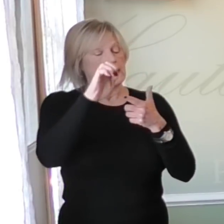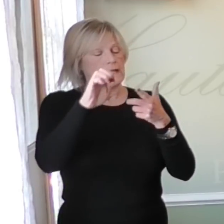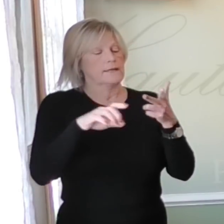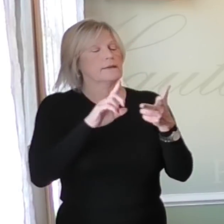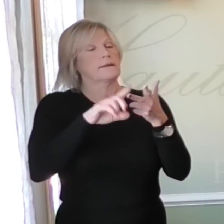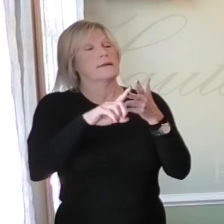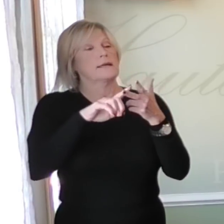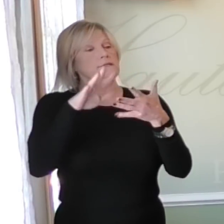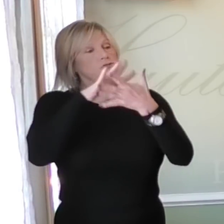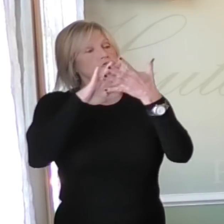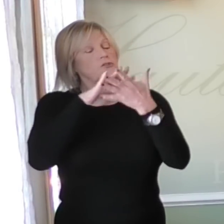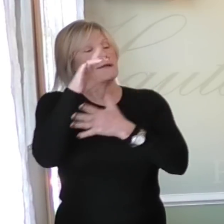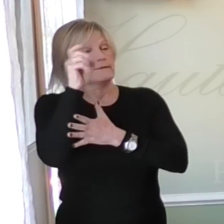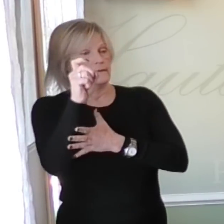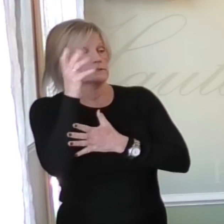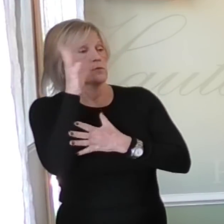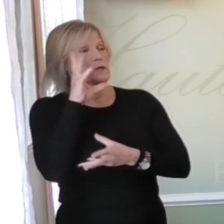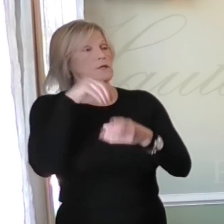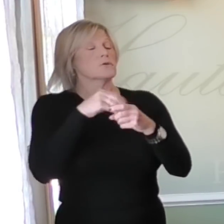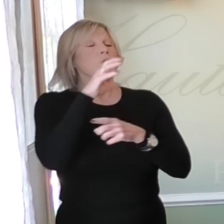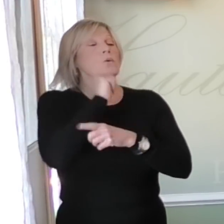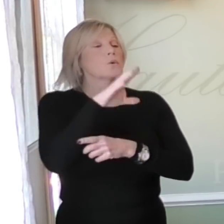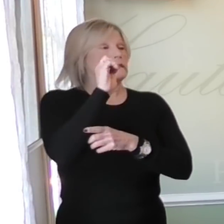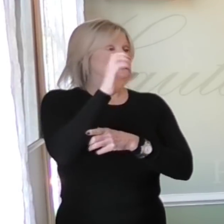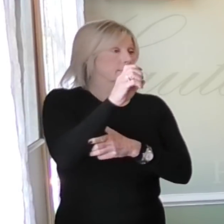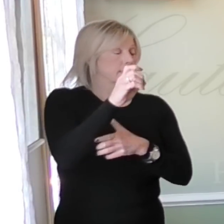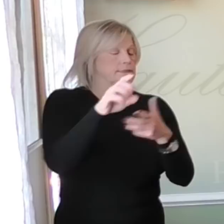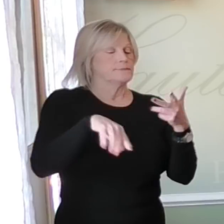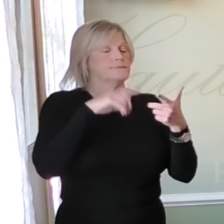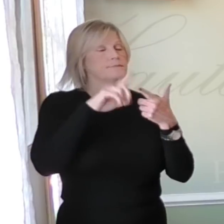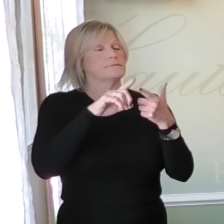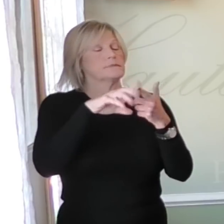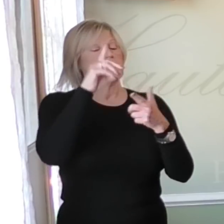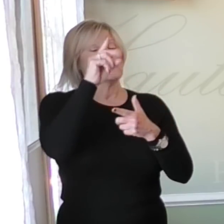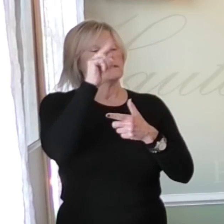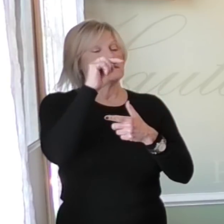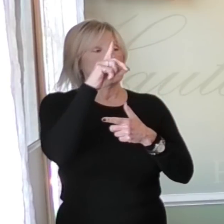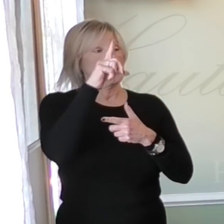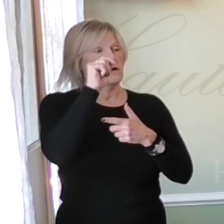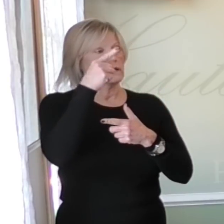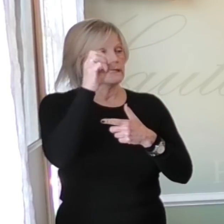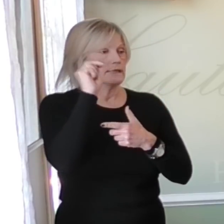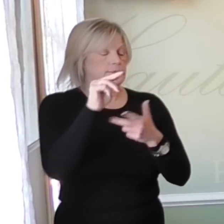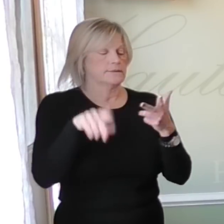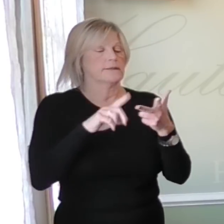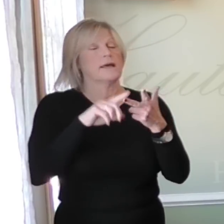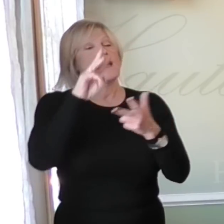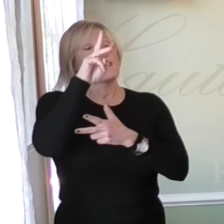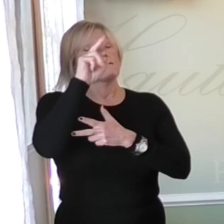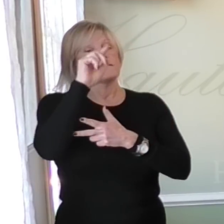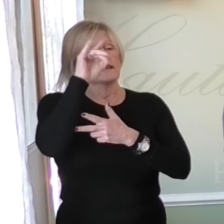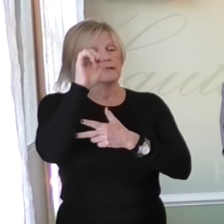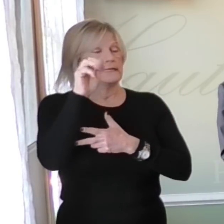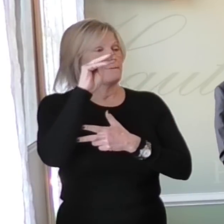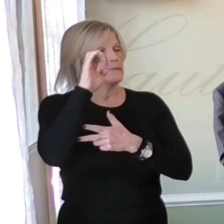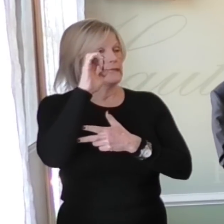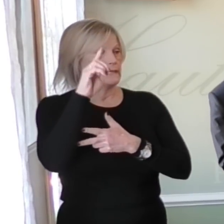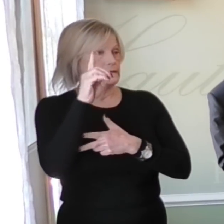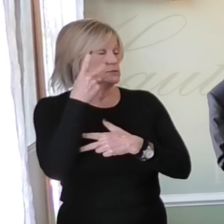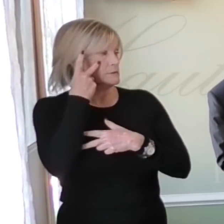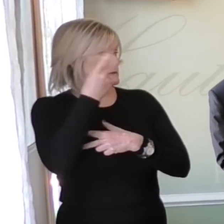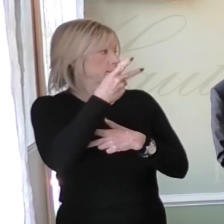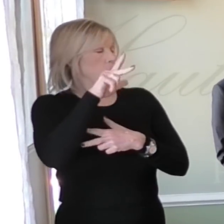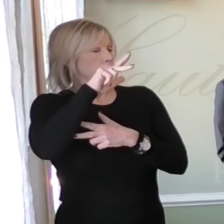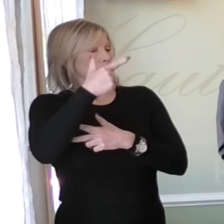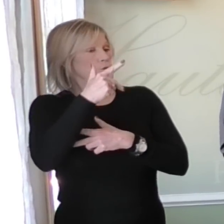shaded X, which will include Old Ellicott City, Dunlogan, and Valley Mead. And you can see that